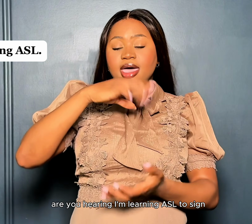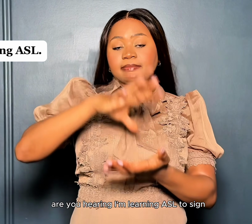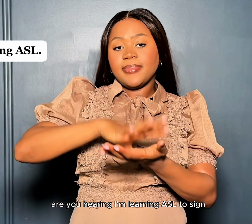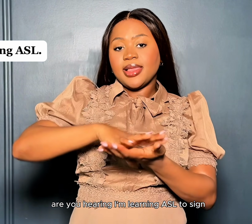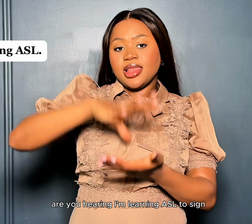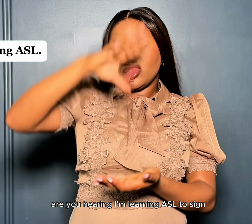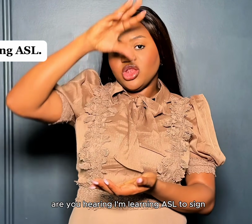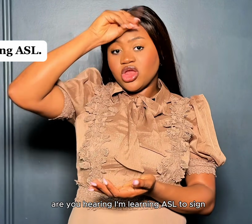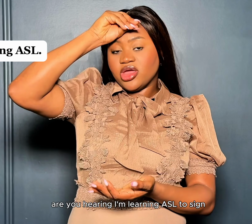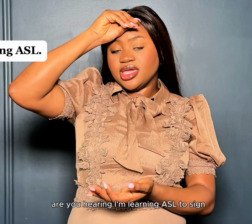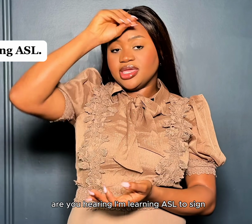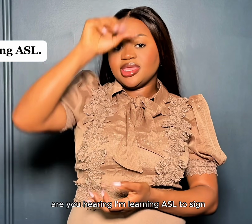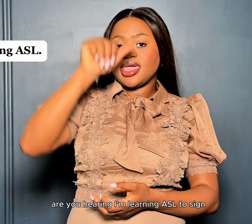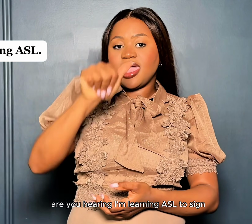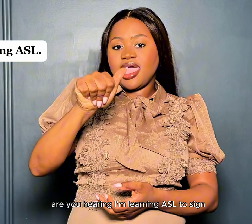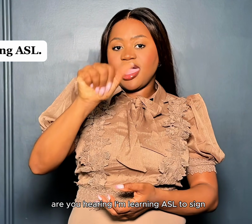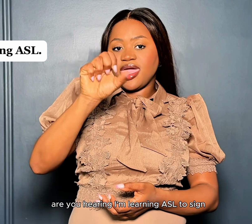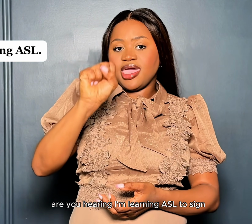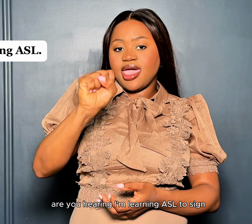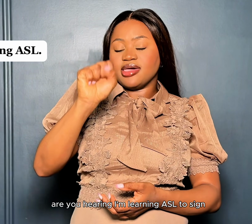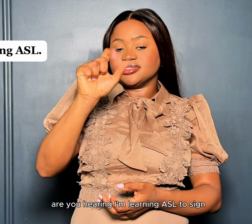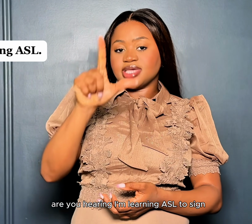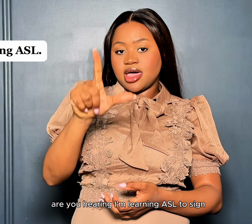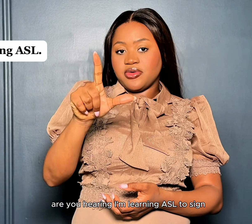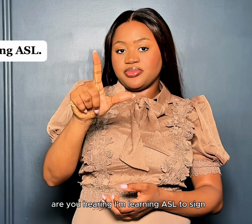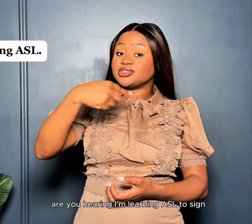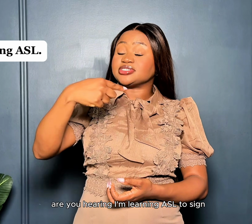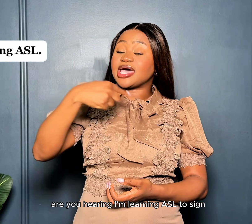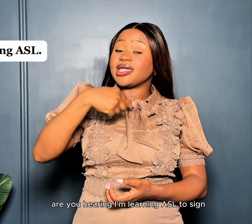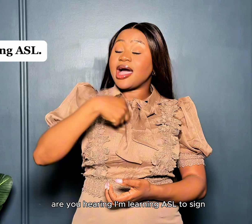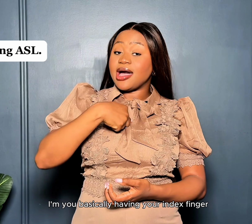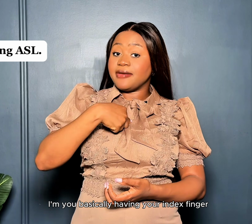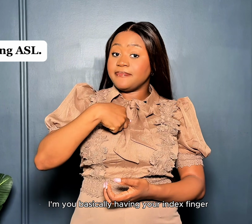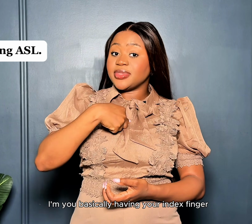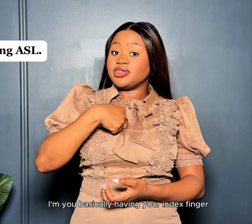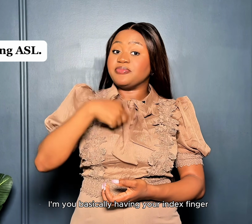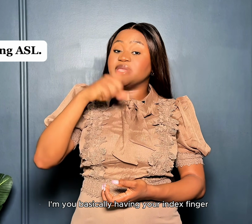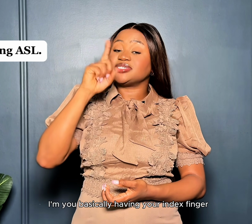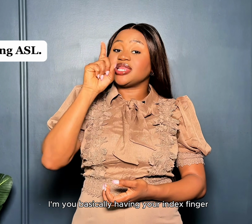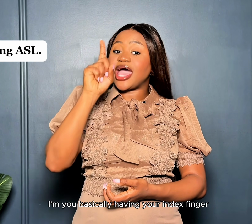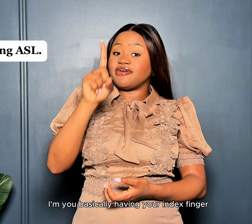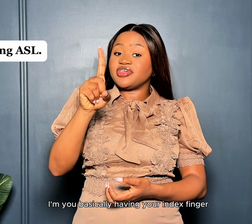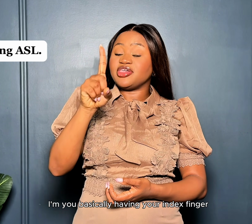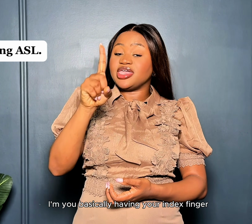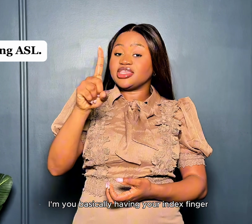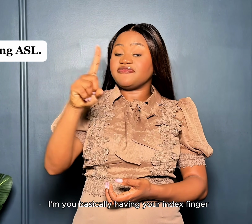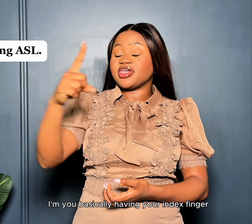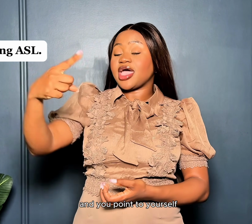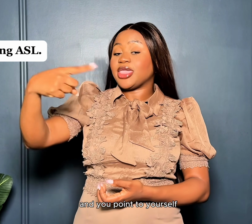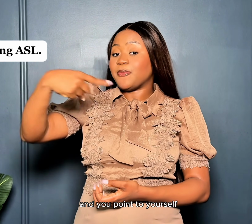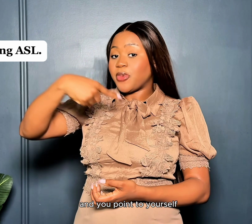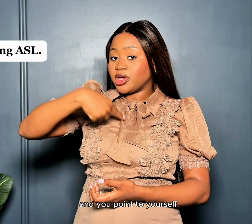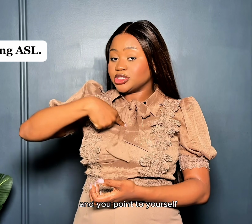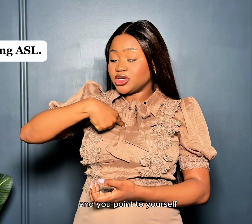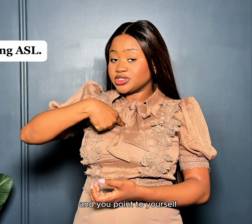I'm learning ASL. To sign you basically having your index finger and you point to